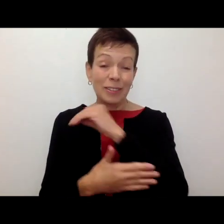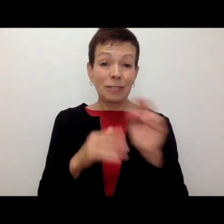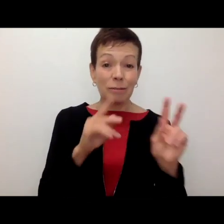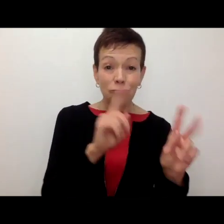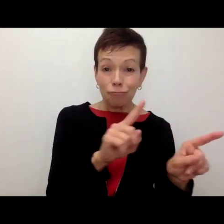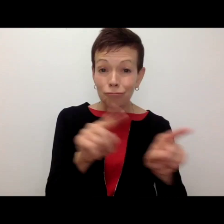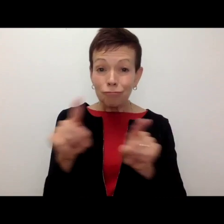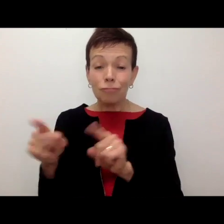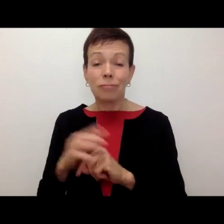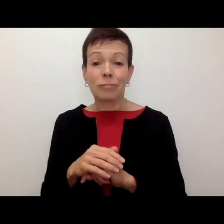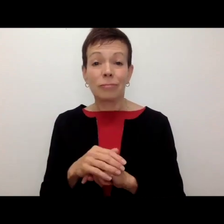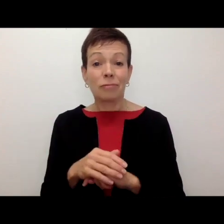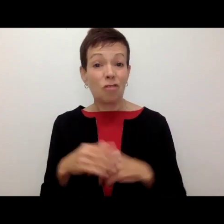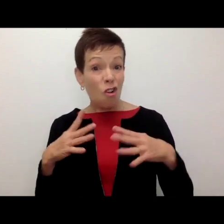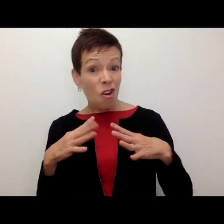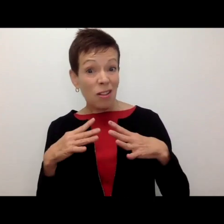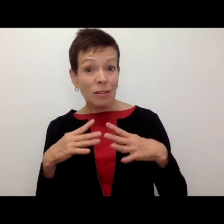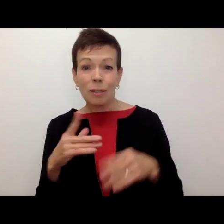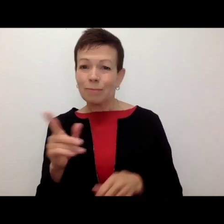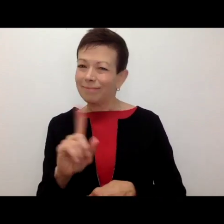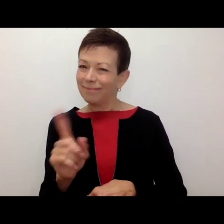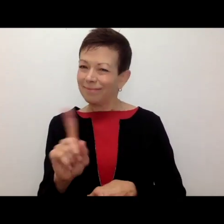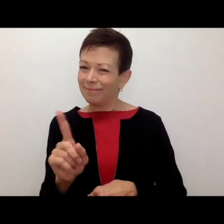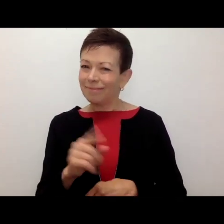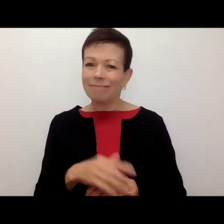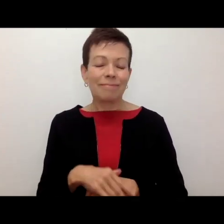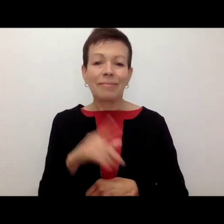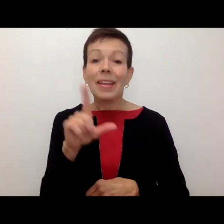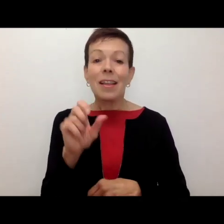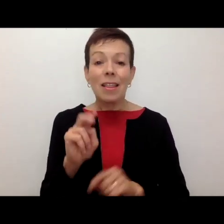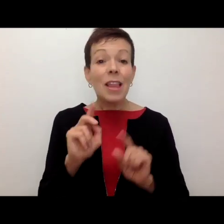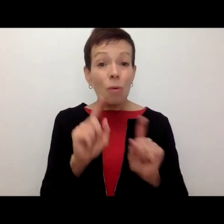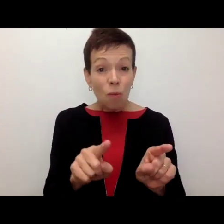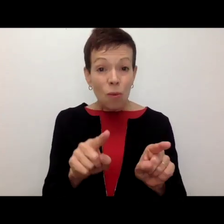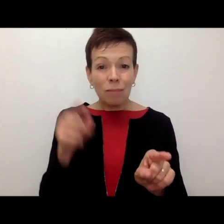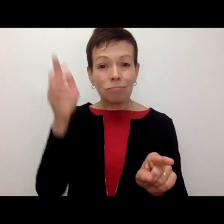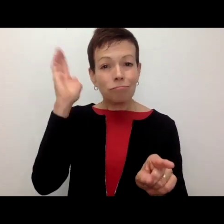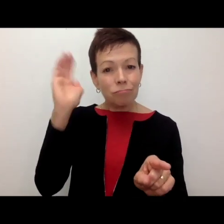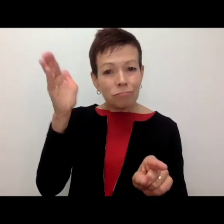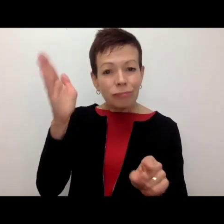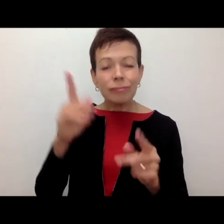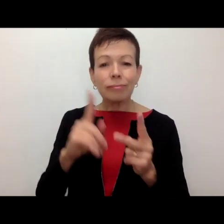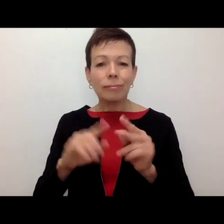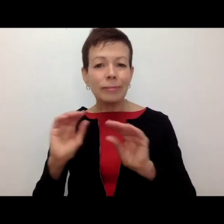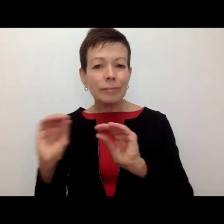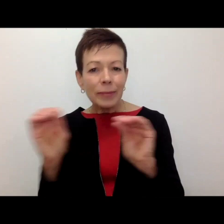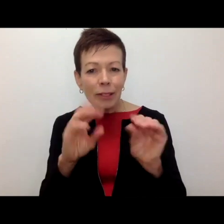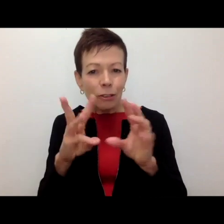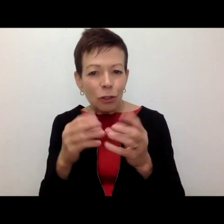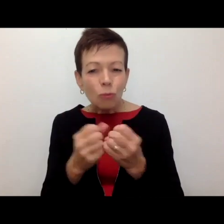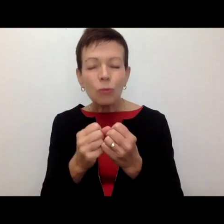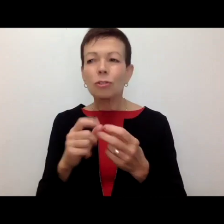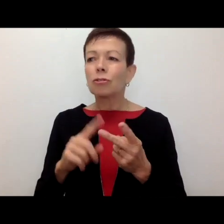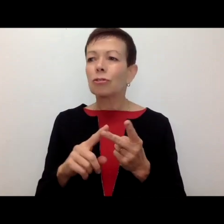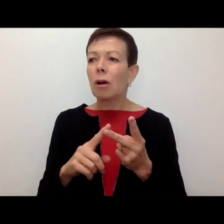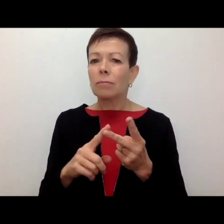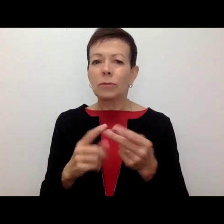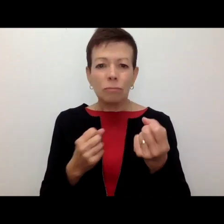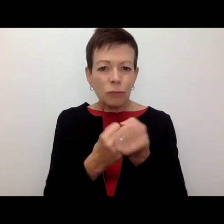countries, which was not a holiday, I would point out. Len was presenting, he was teaching workshops, he